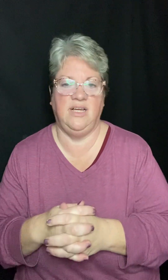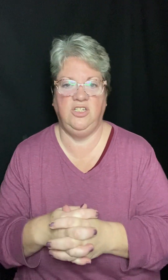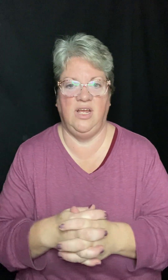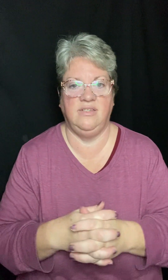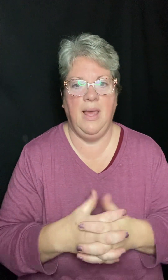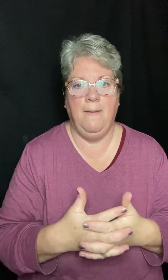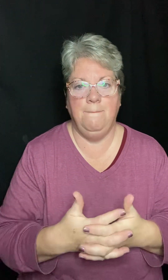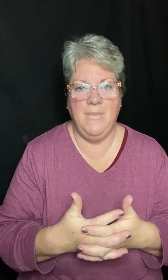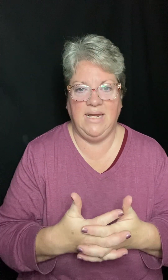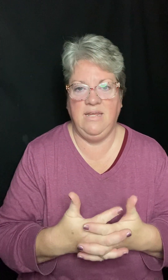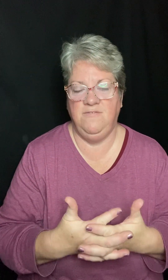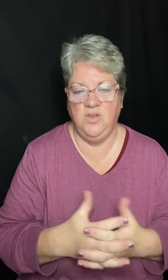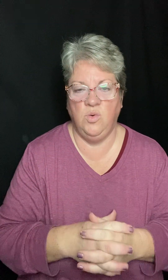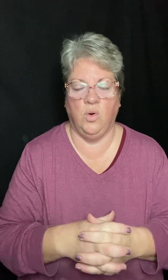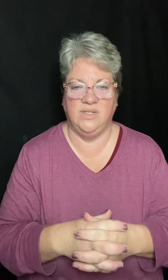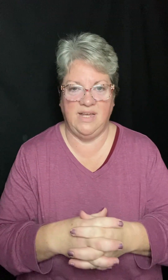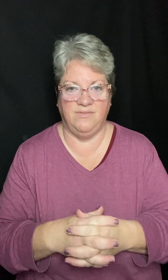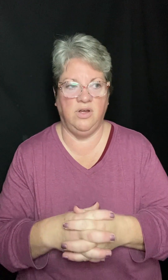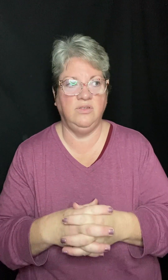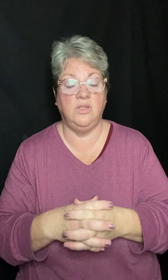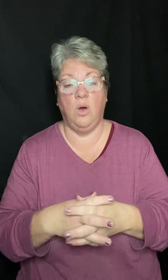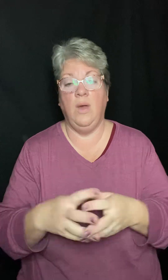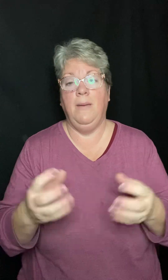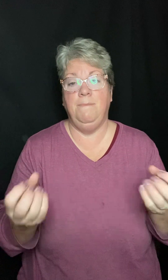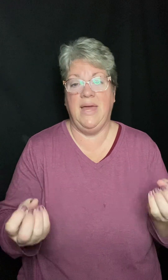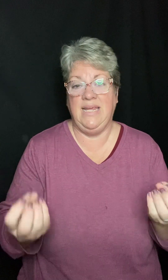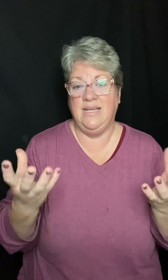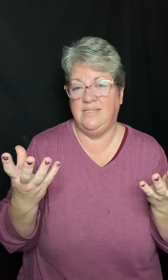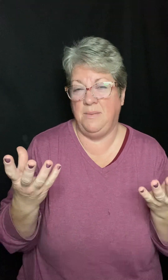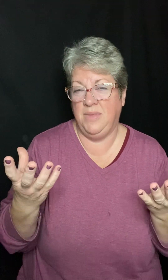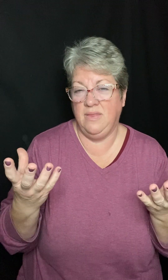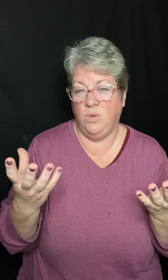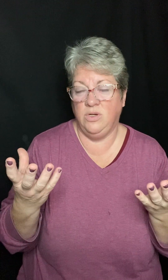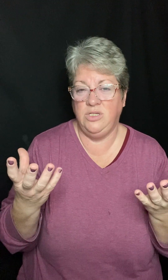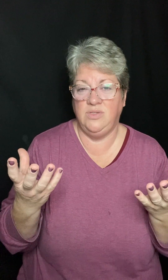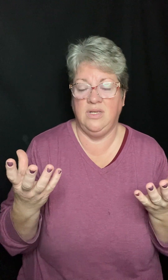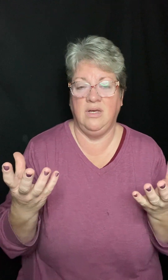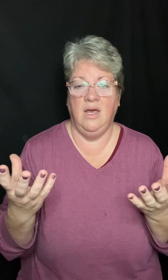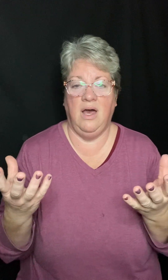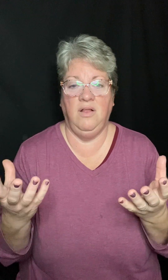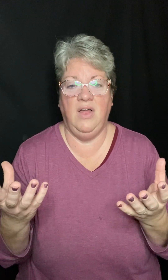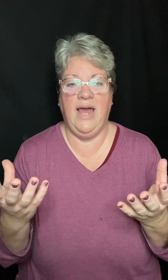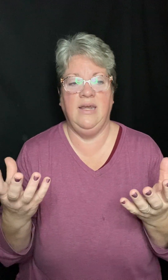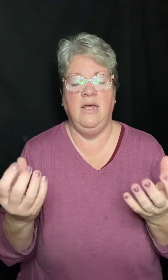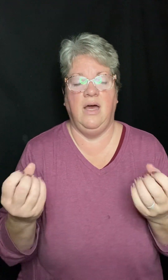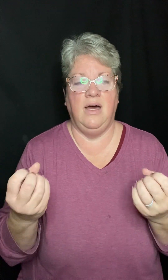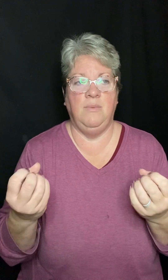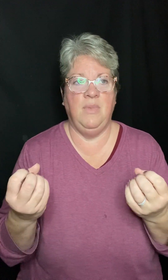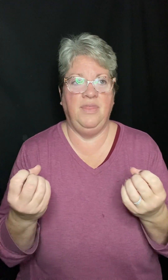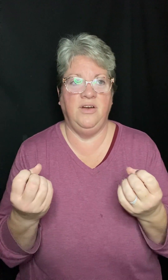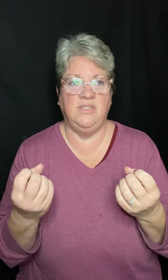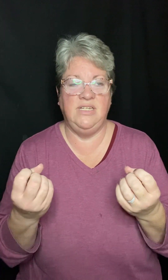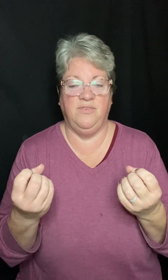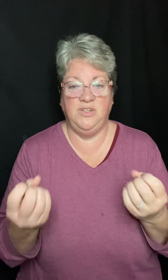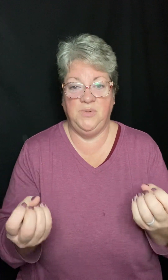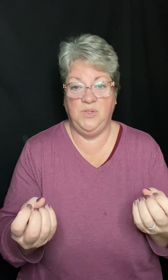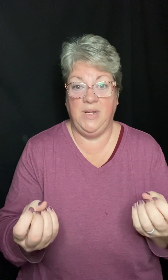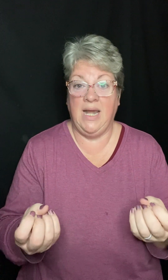as many, few, or several. So many is something that we're using a lot. There's a difference between